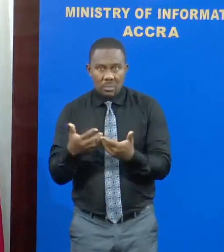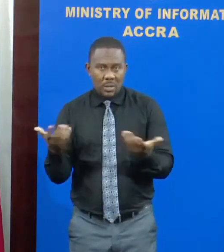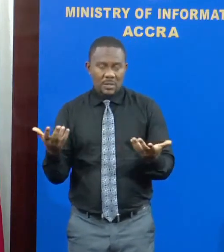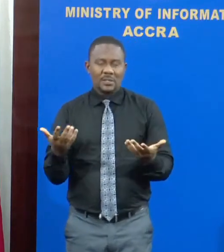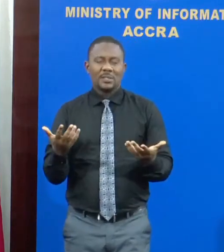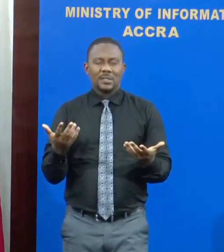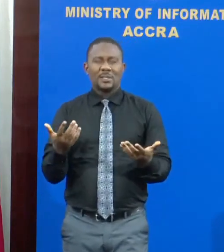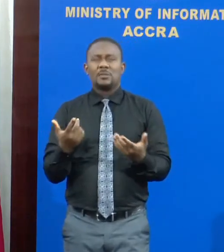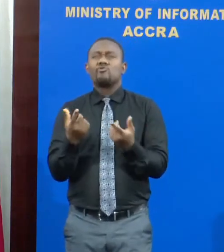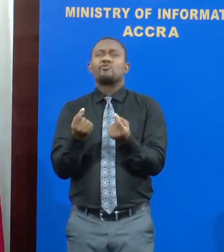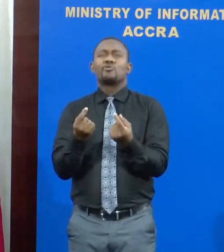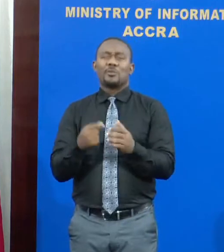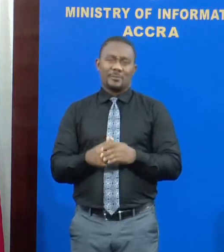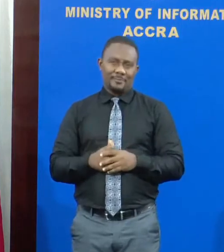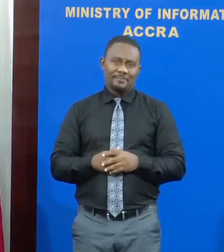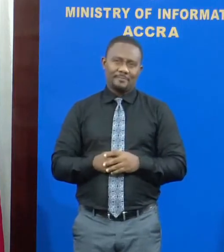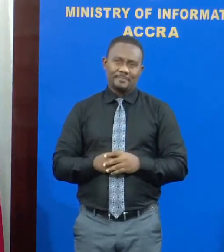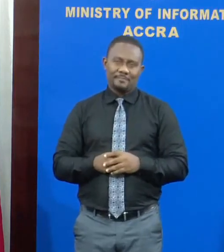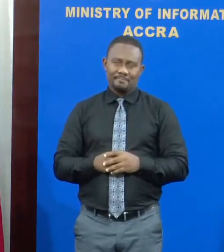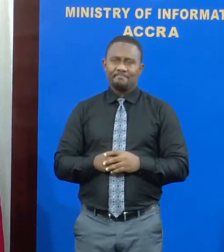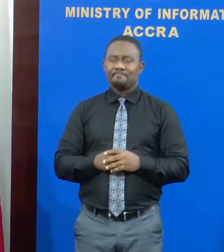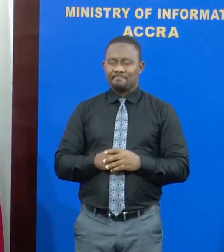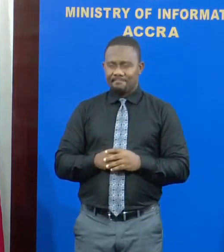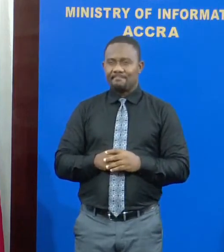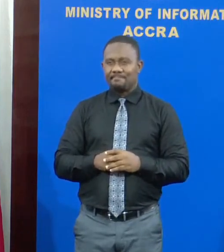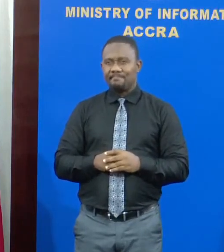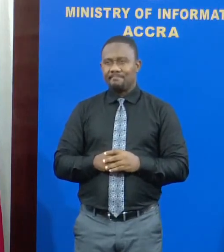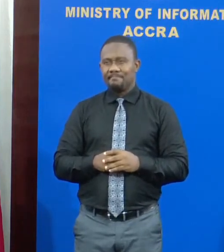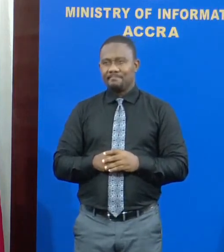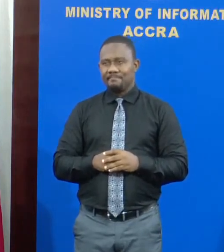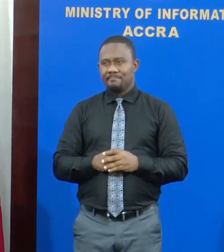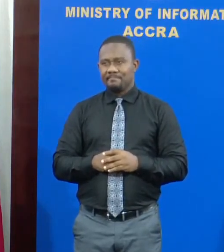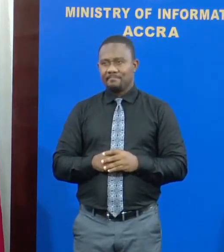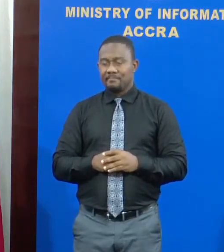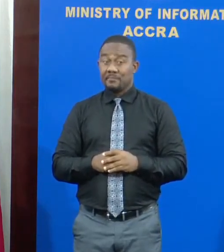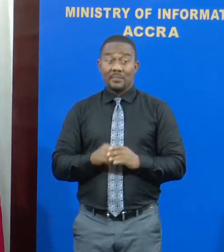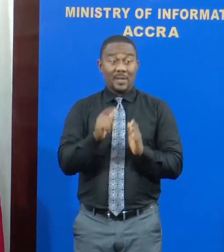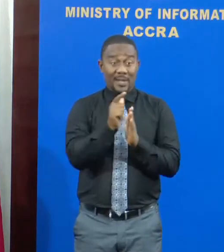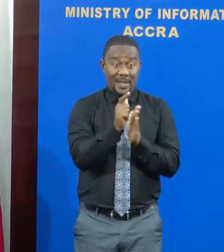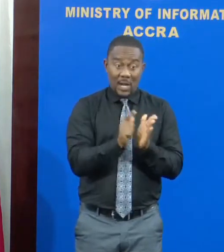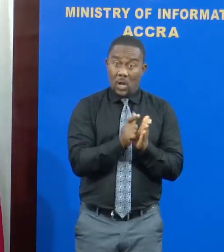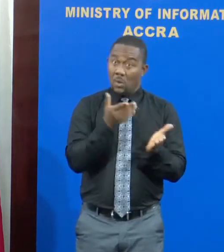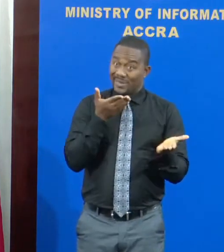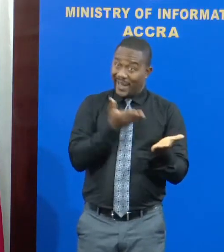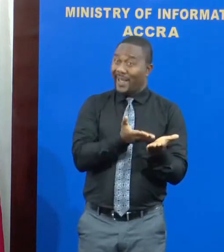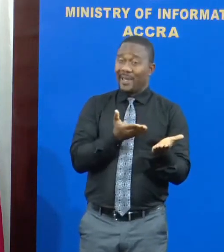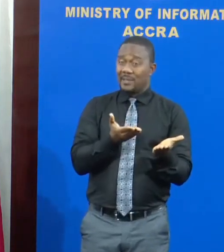right? At some point, you, as the law says,